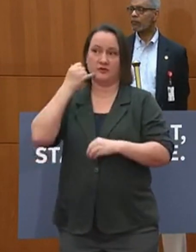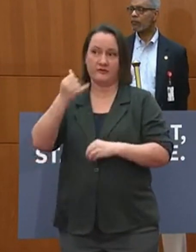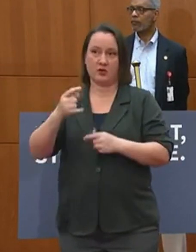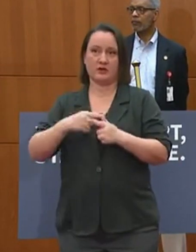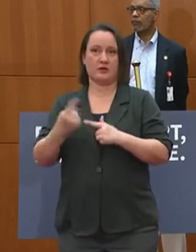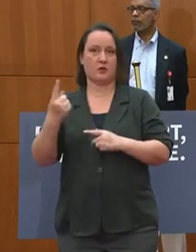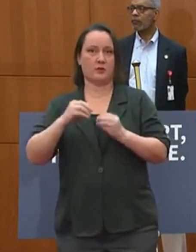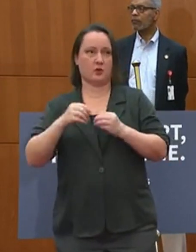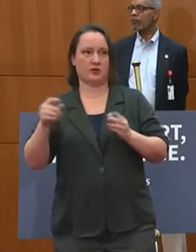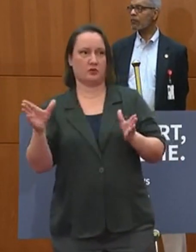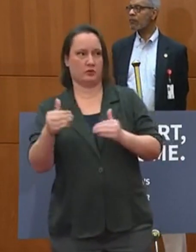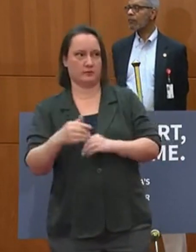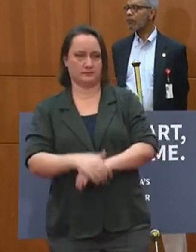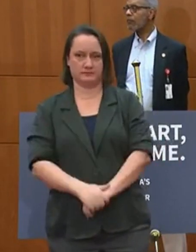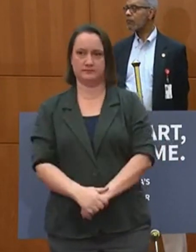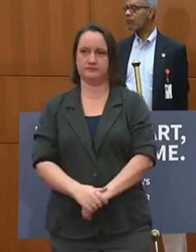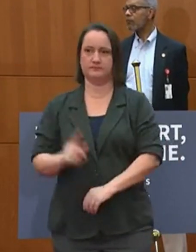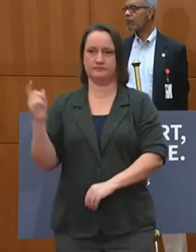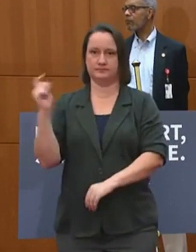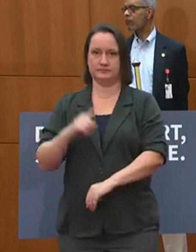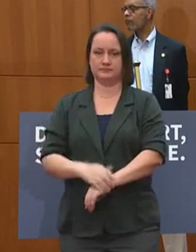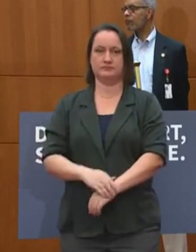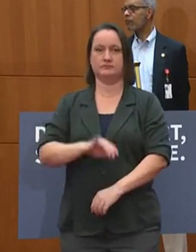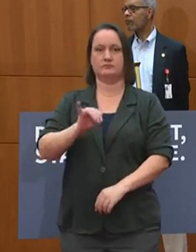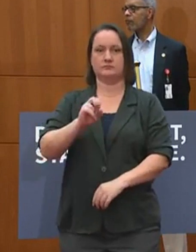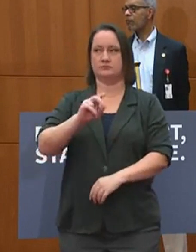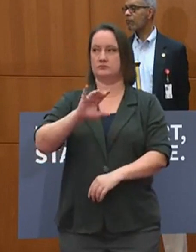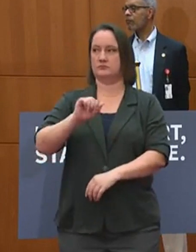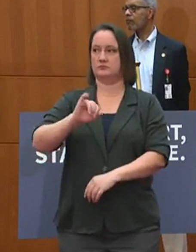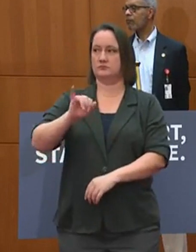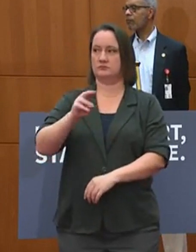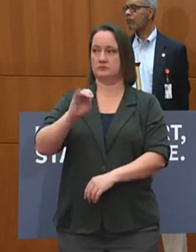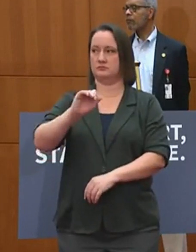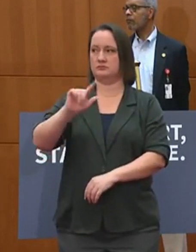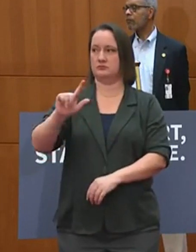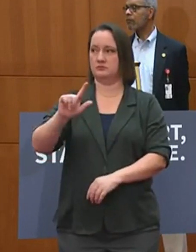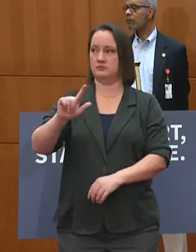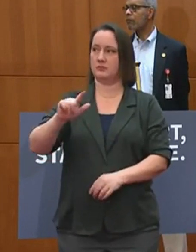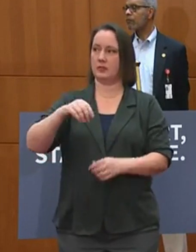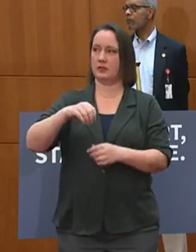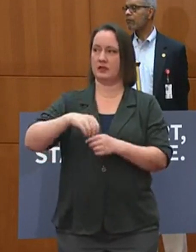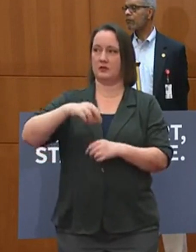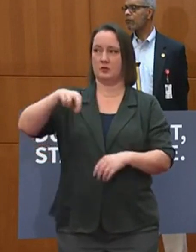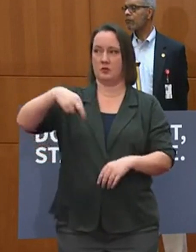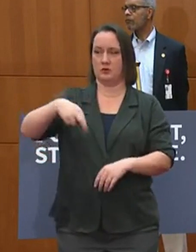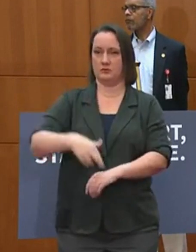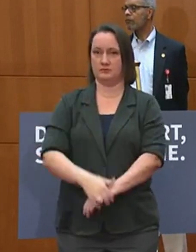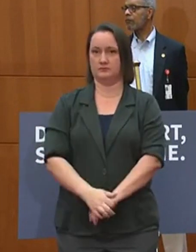room. Jessica Jewell with WSLS in Roanoke.